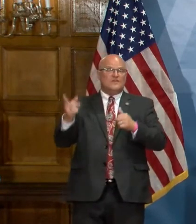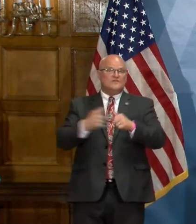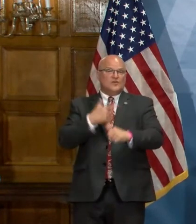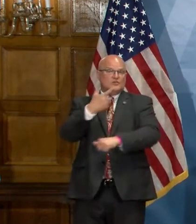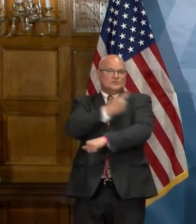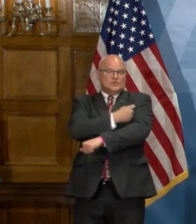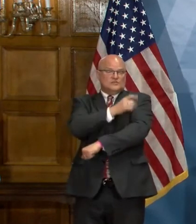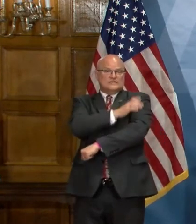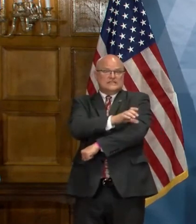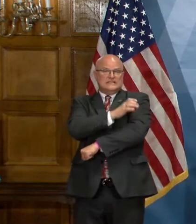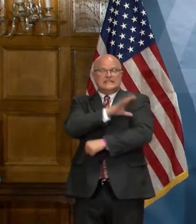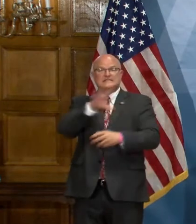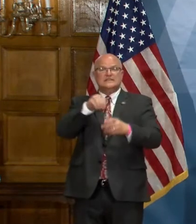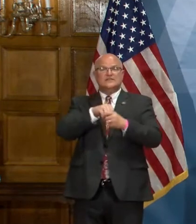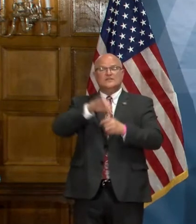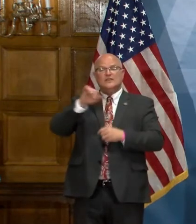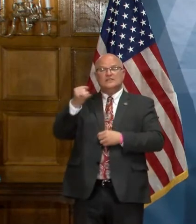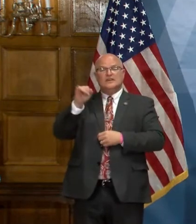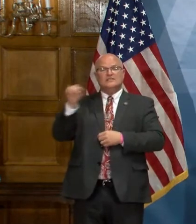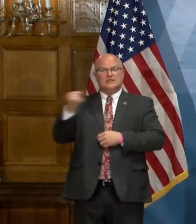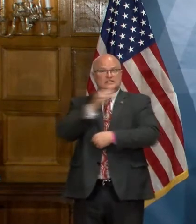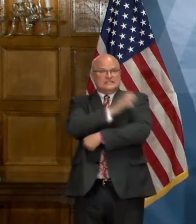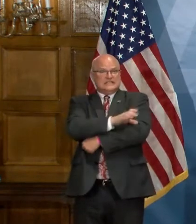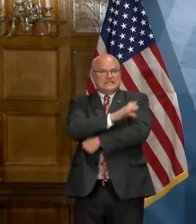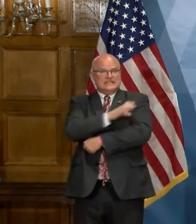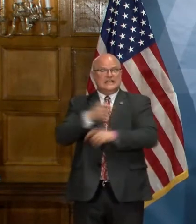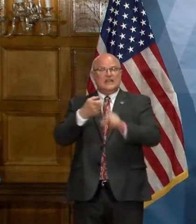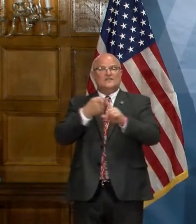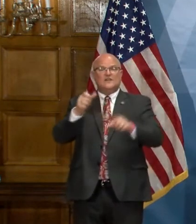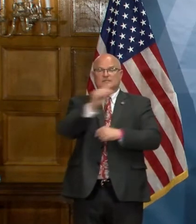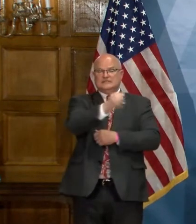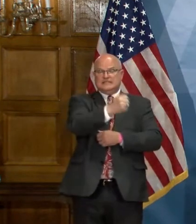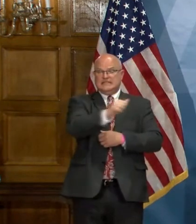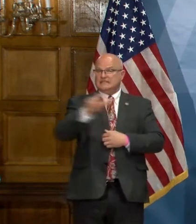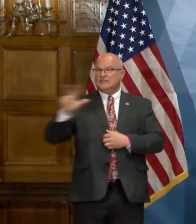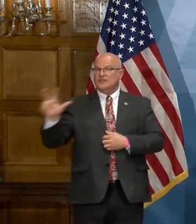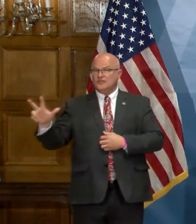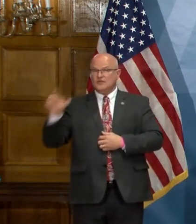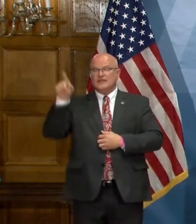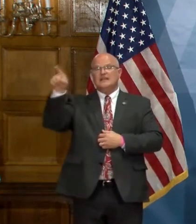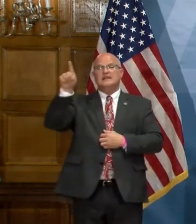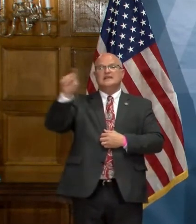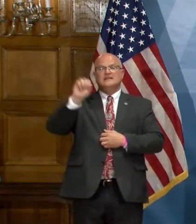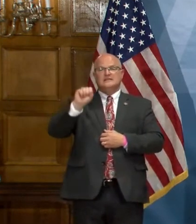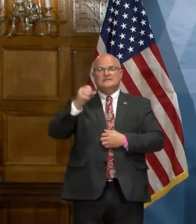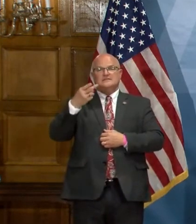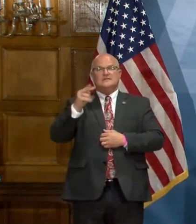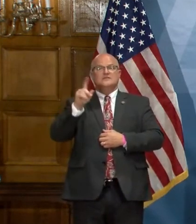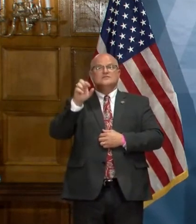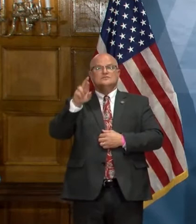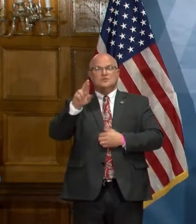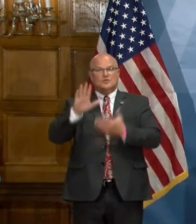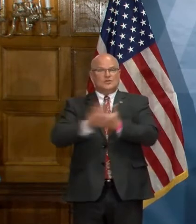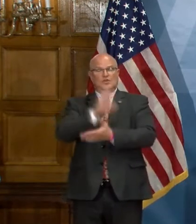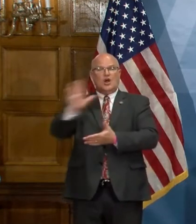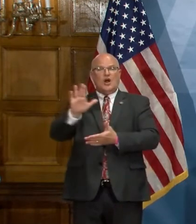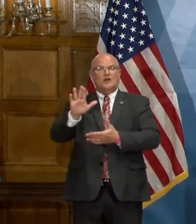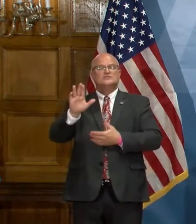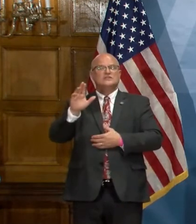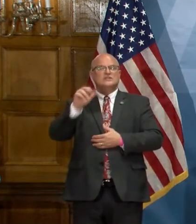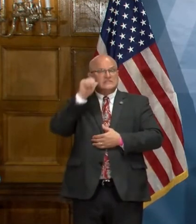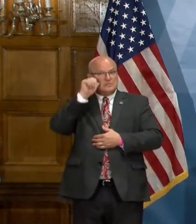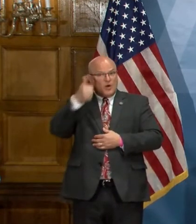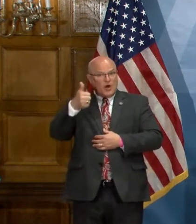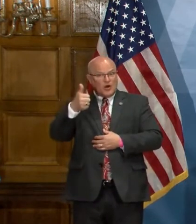this week include a Johnson & Johnson clinic from 10 to 3 p.m. at Shorter College in North Little Rock on